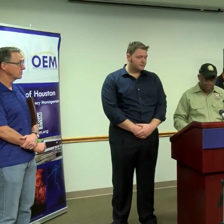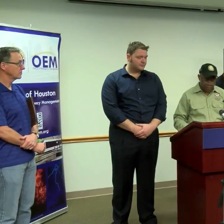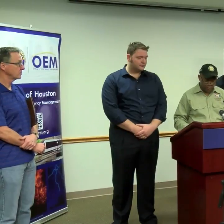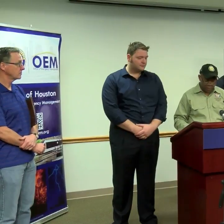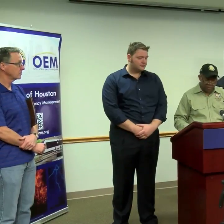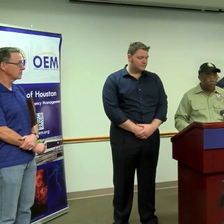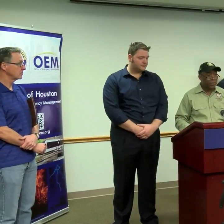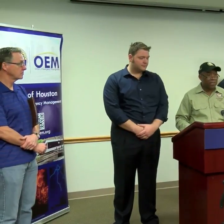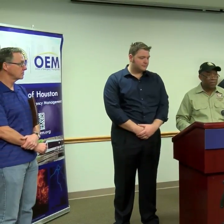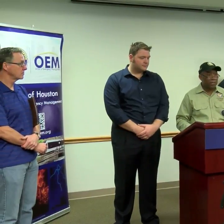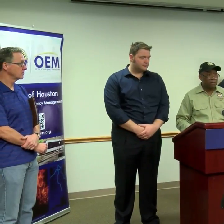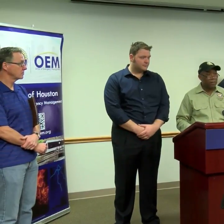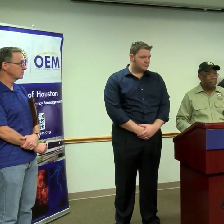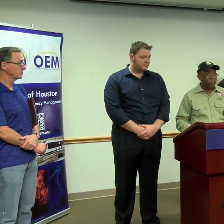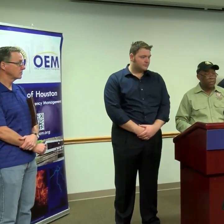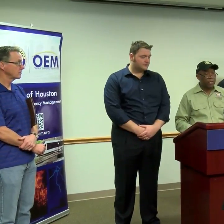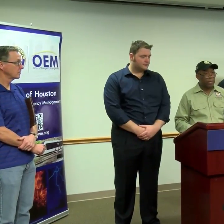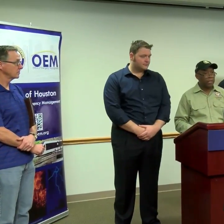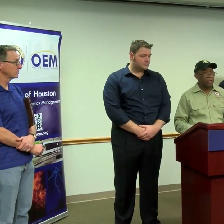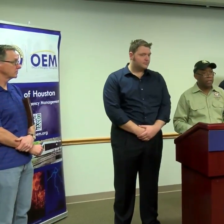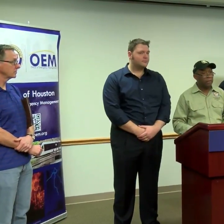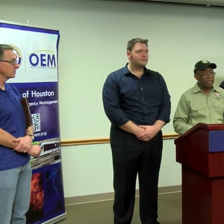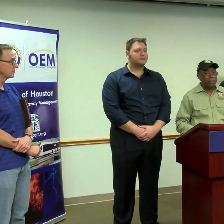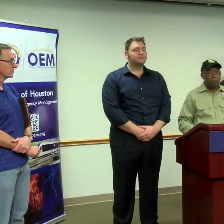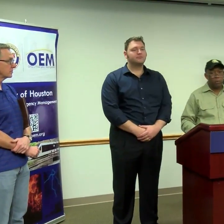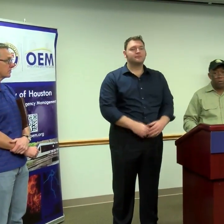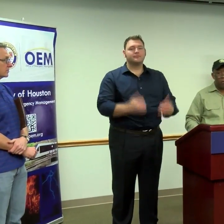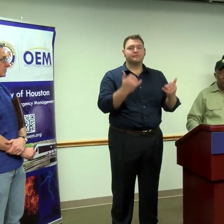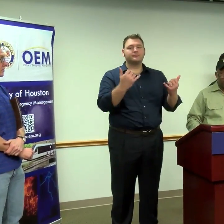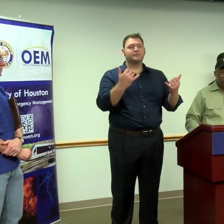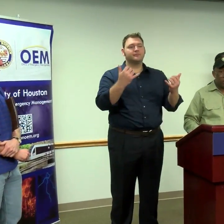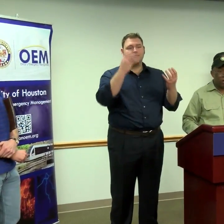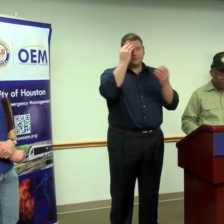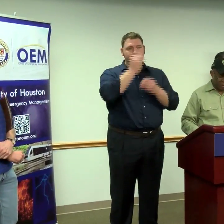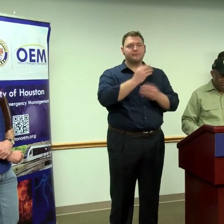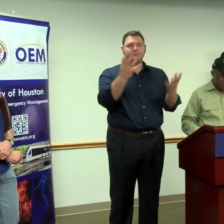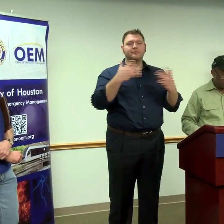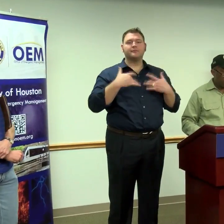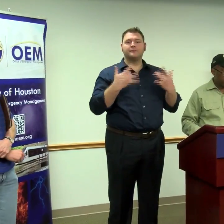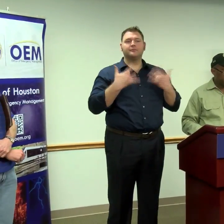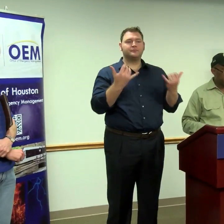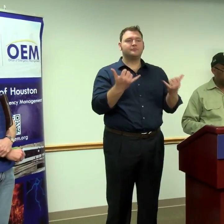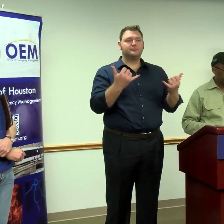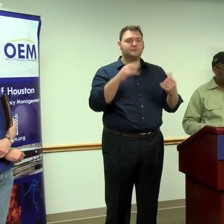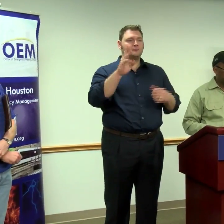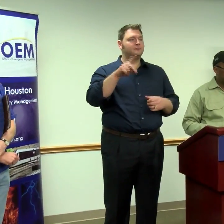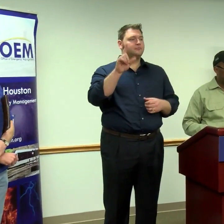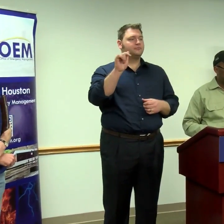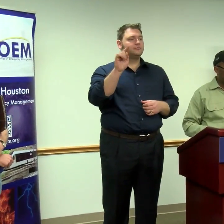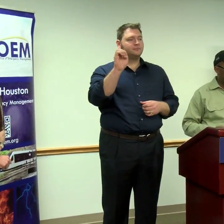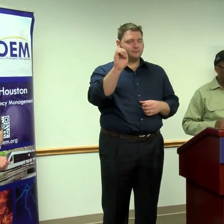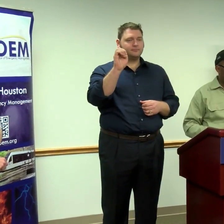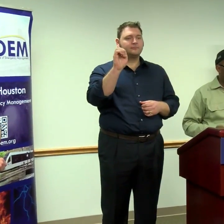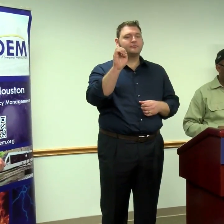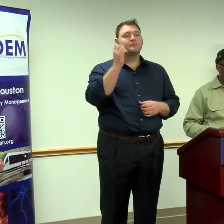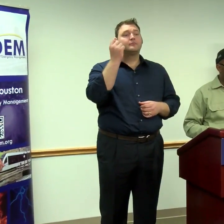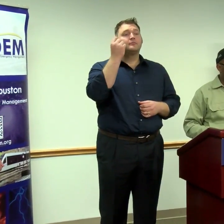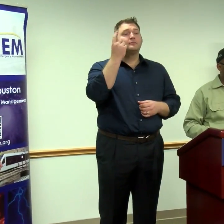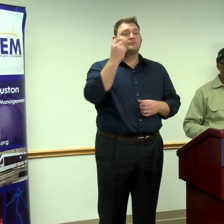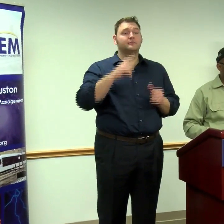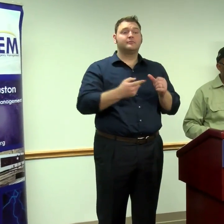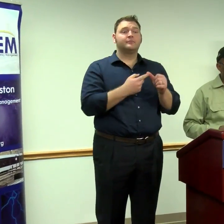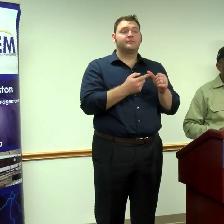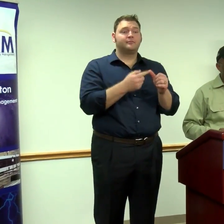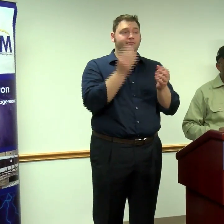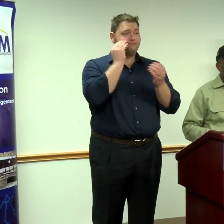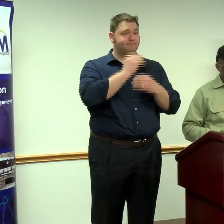Okay, I want to give everyone kind of like an update on where things are. Let me just first say that with regards to